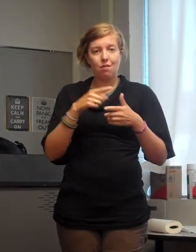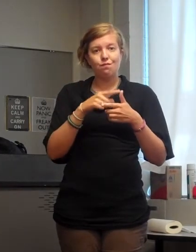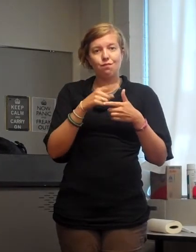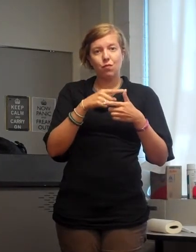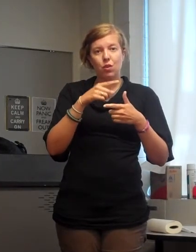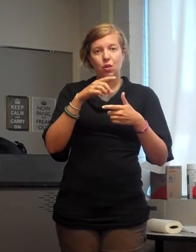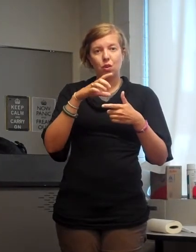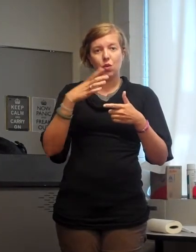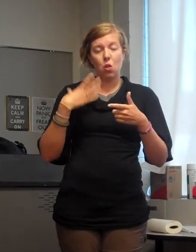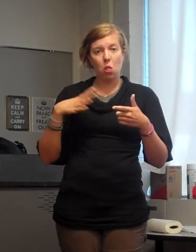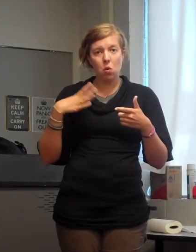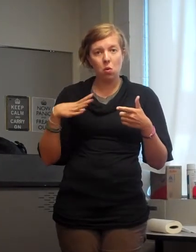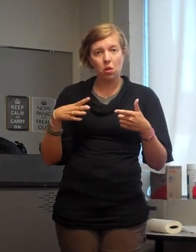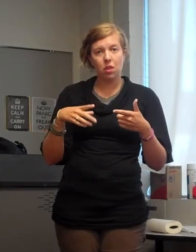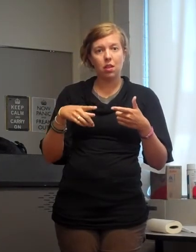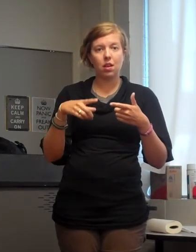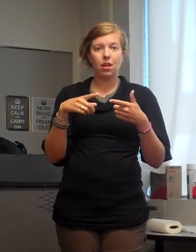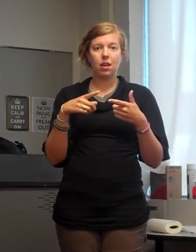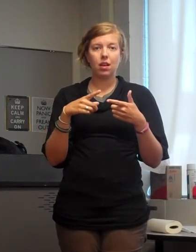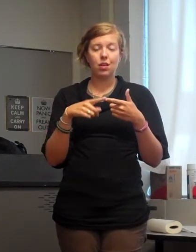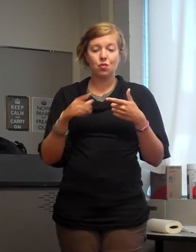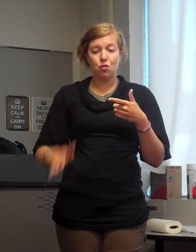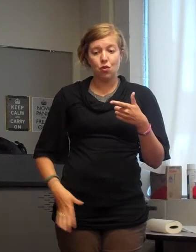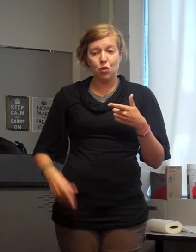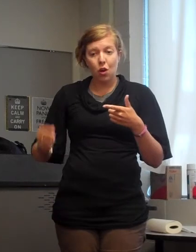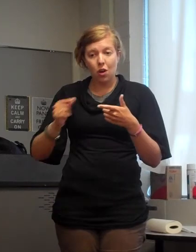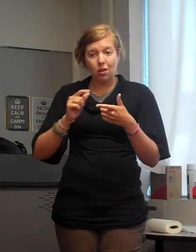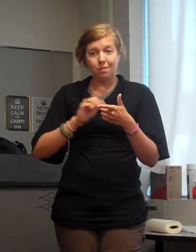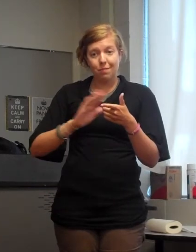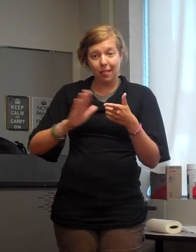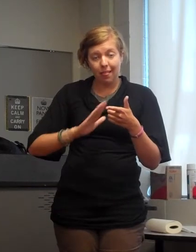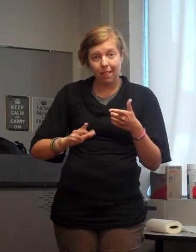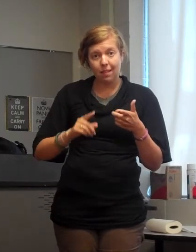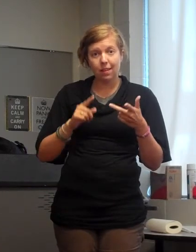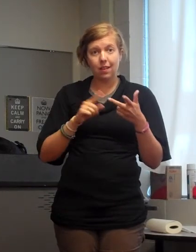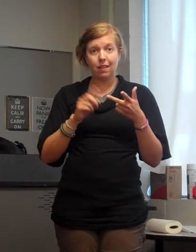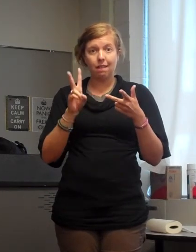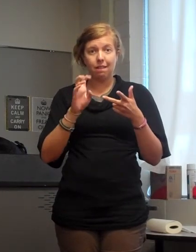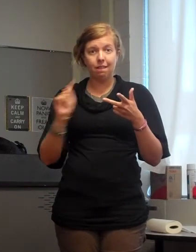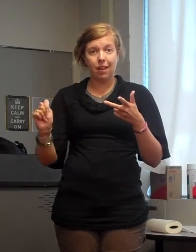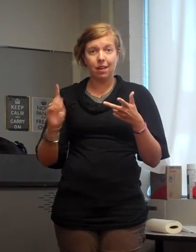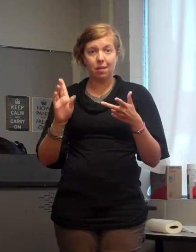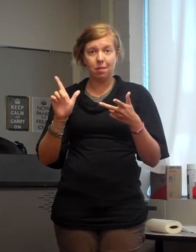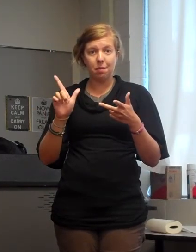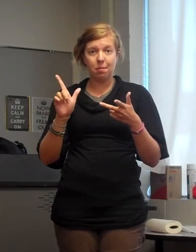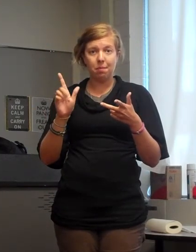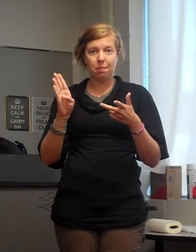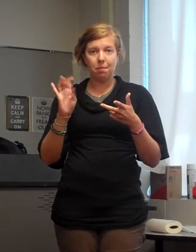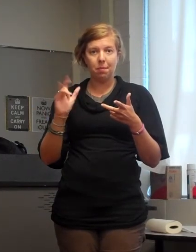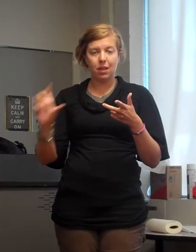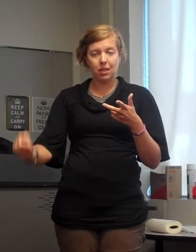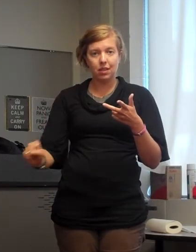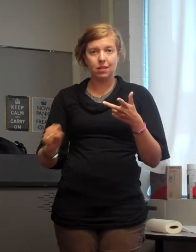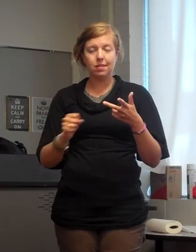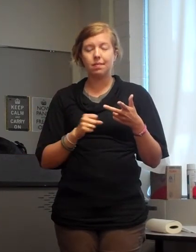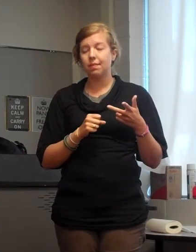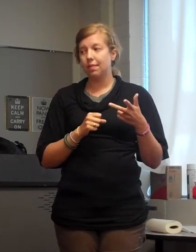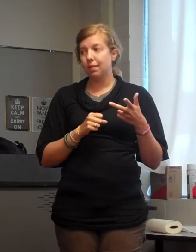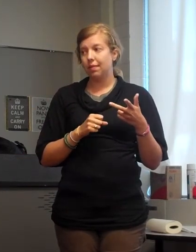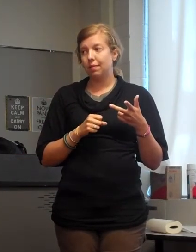grooming, because I have a dog that requires grooming, vet bills, because that seems like you never get to the vet because you can't